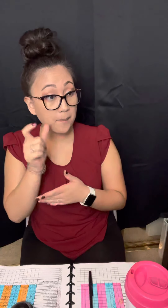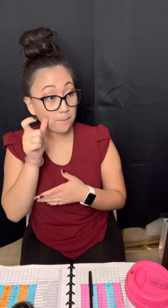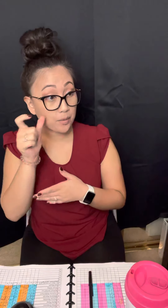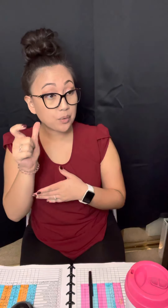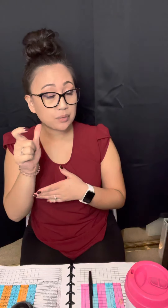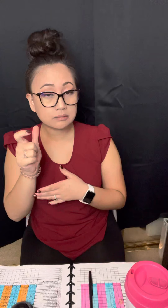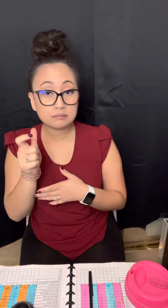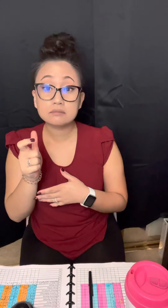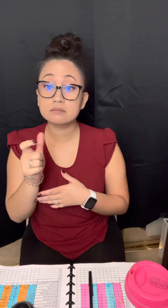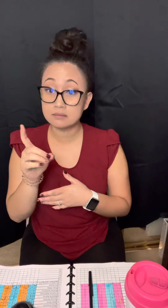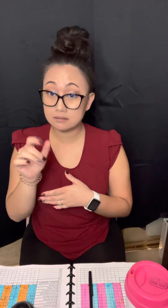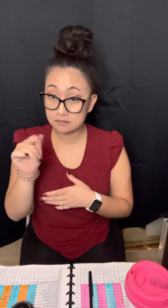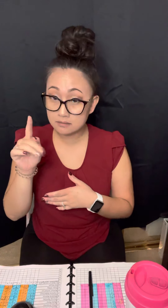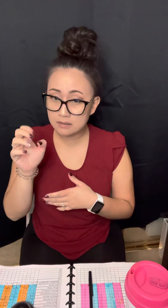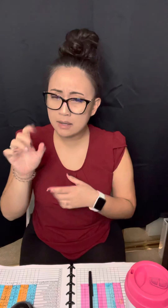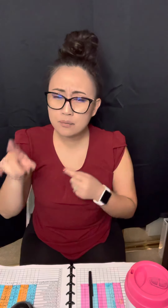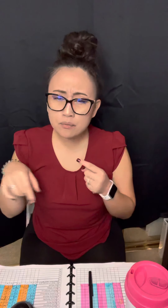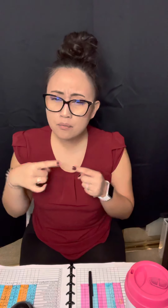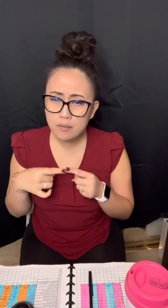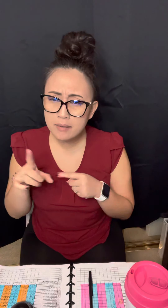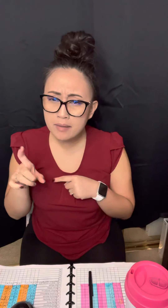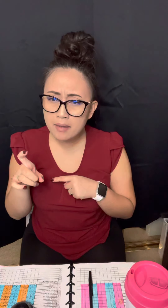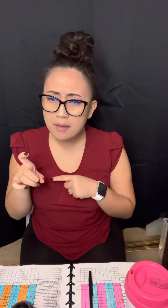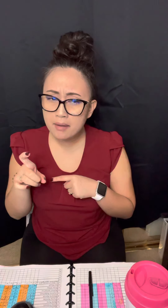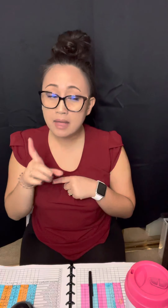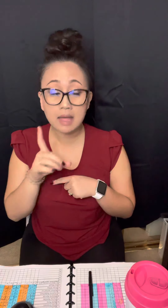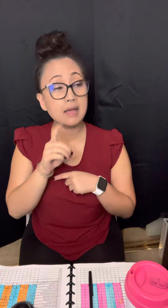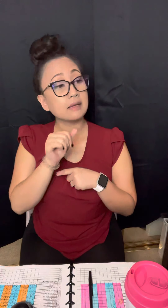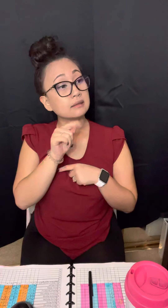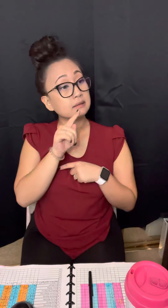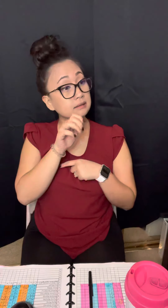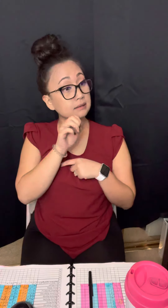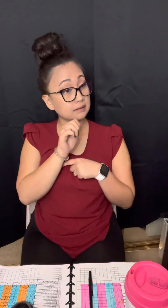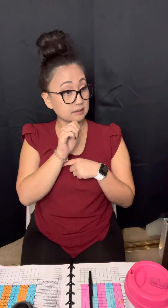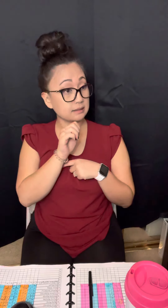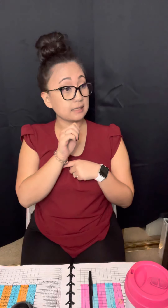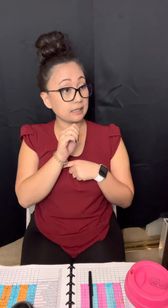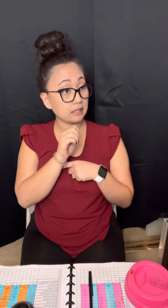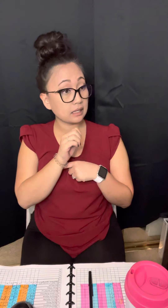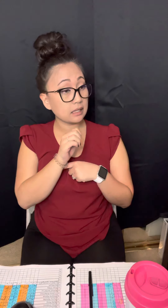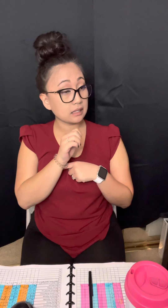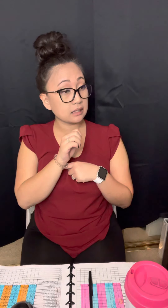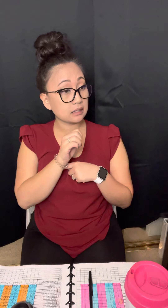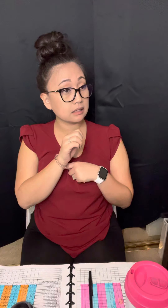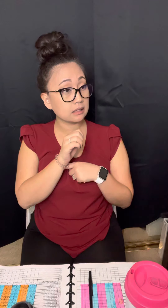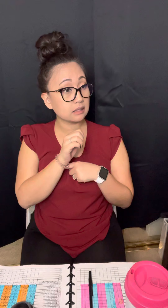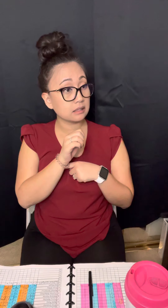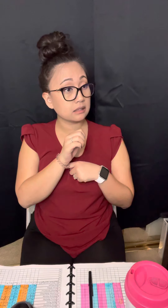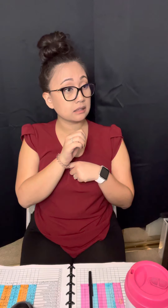happen? The date that happened was July